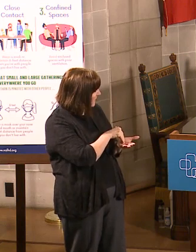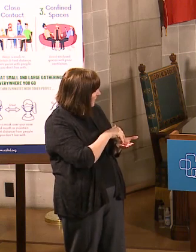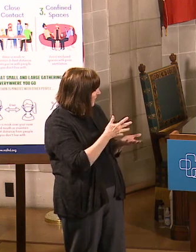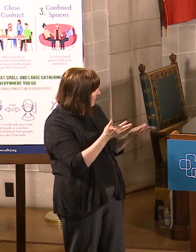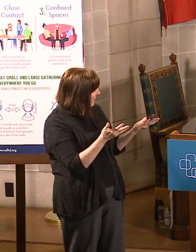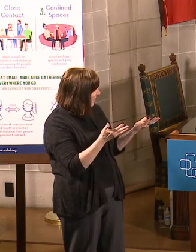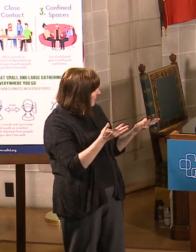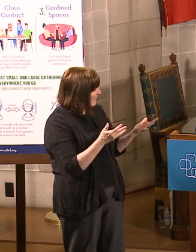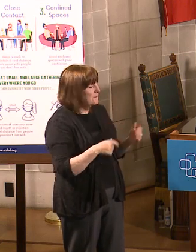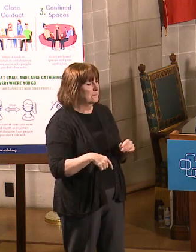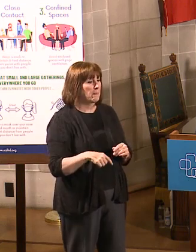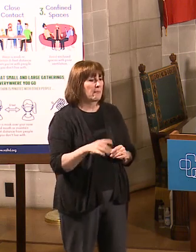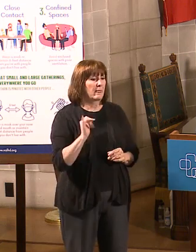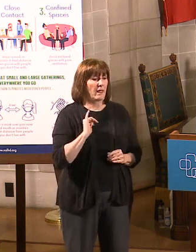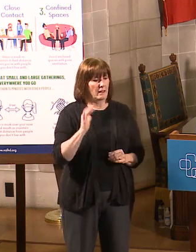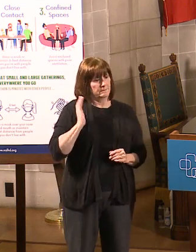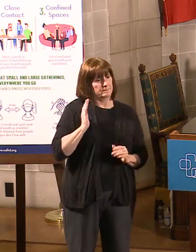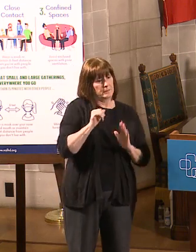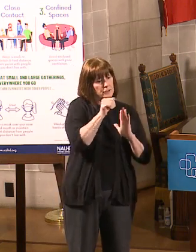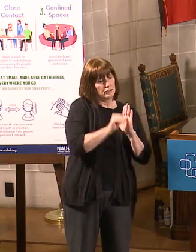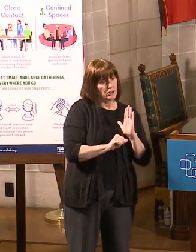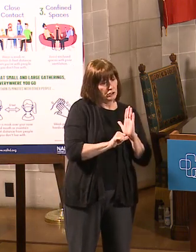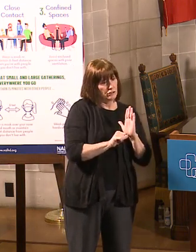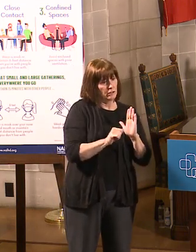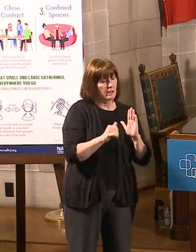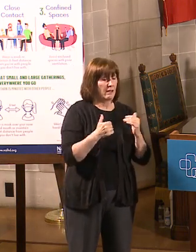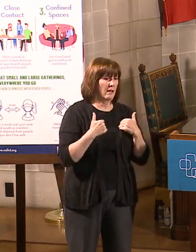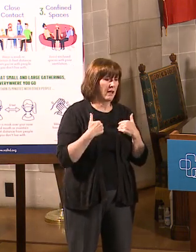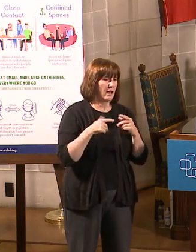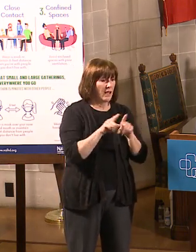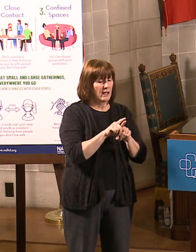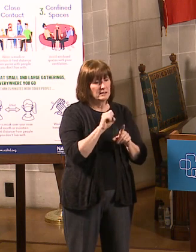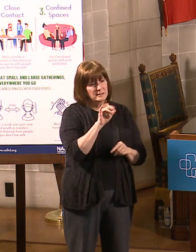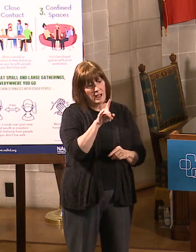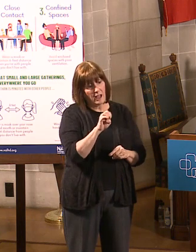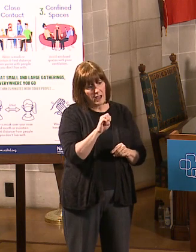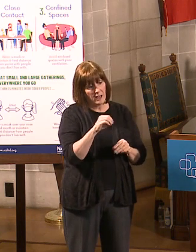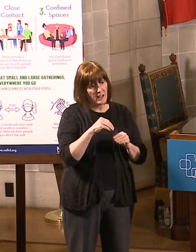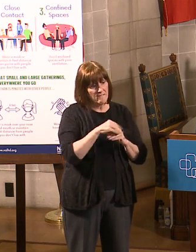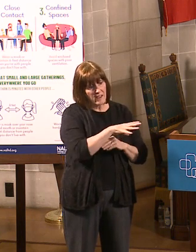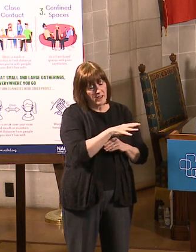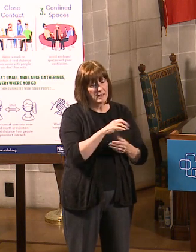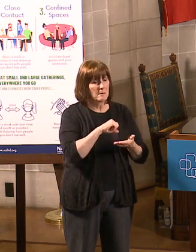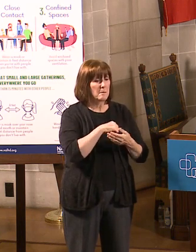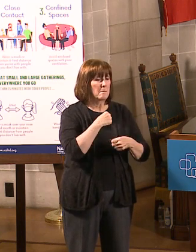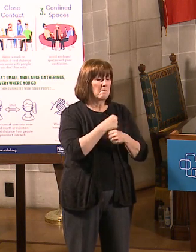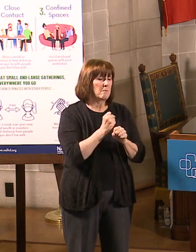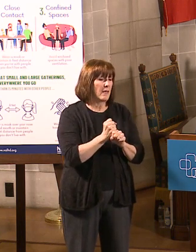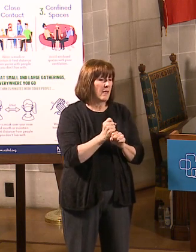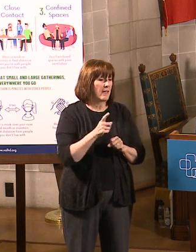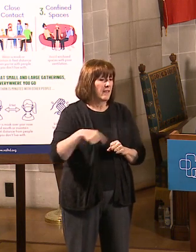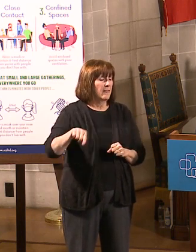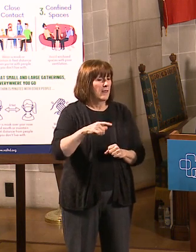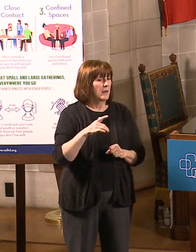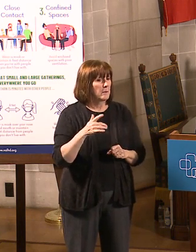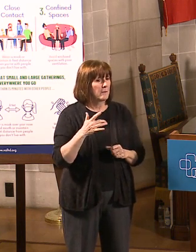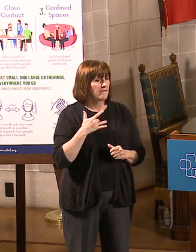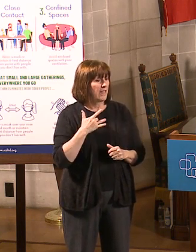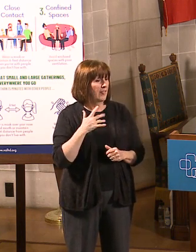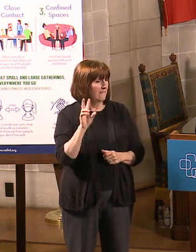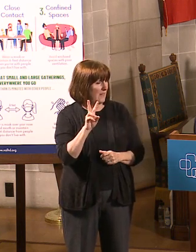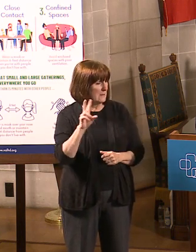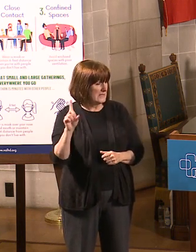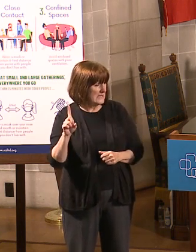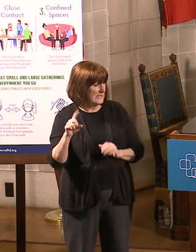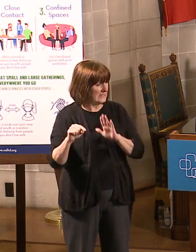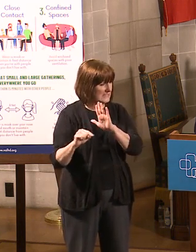units mean, or the surgery I used to do had as a side effect making patients vitamin D deficient. So I